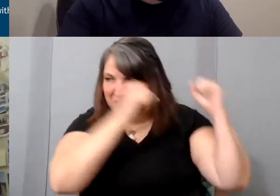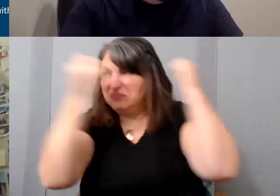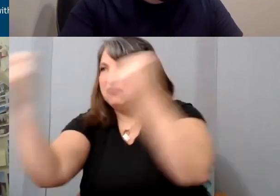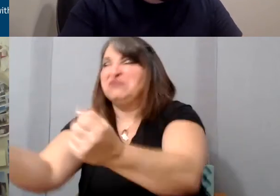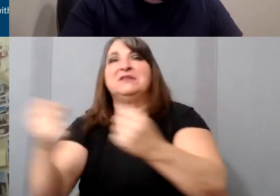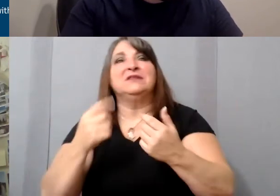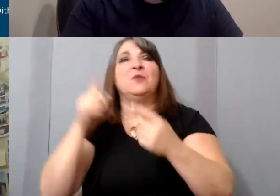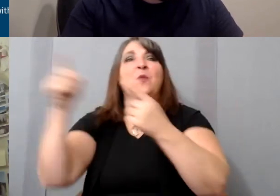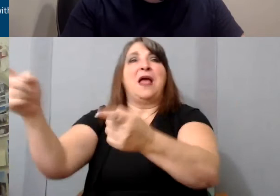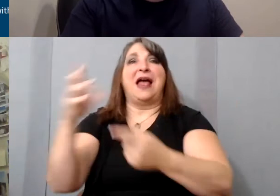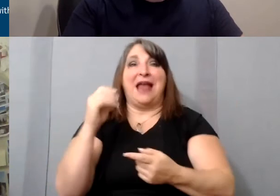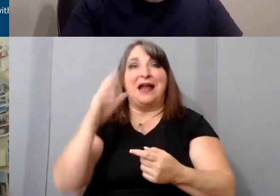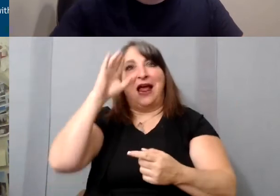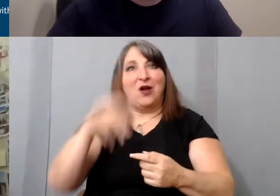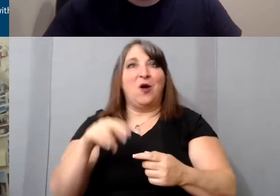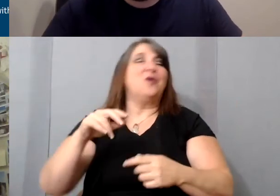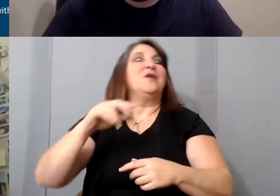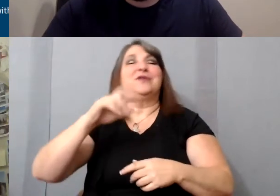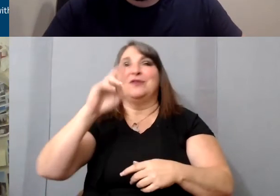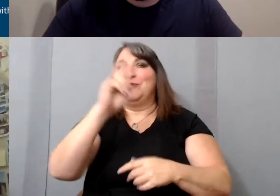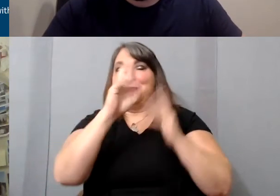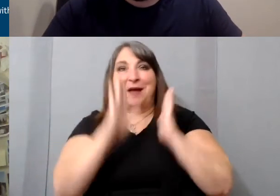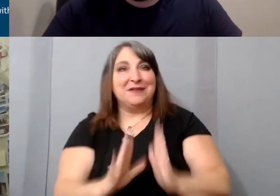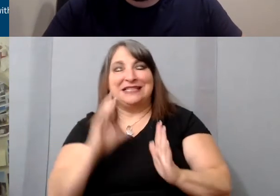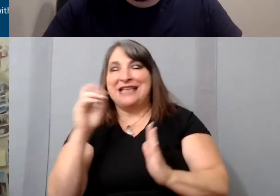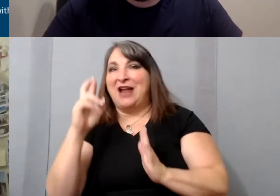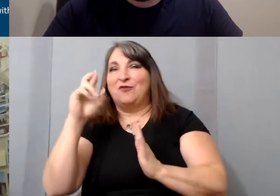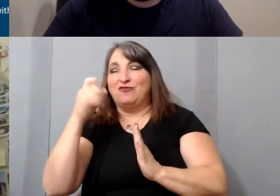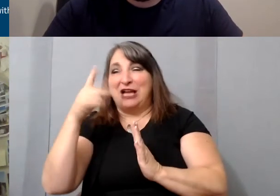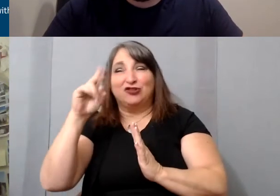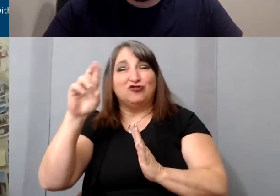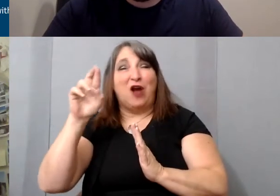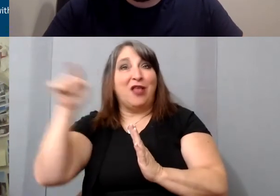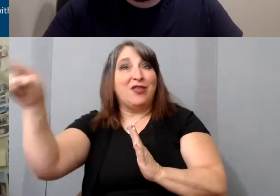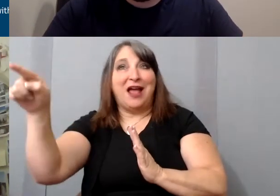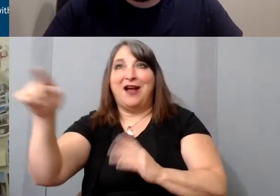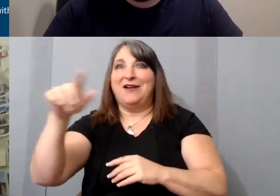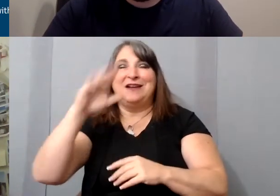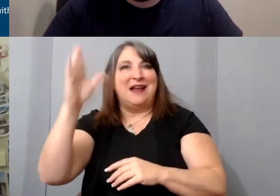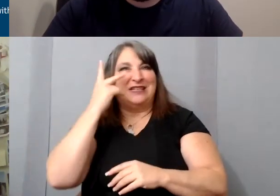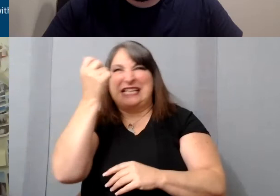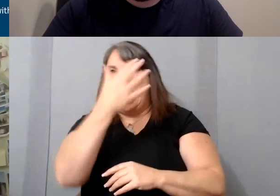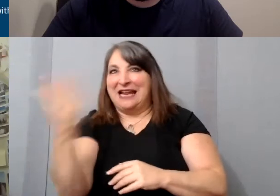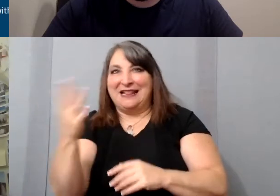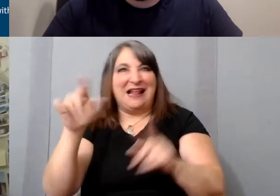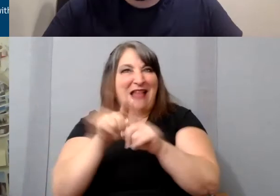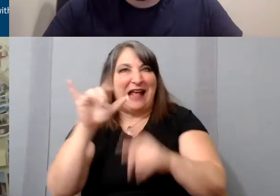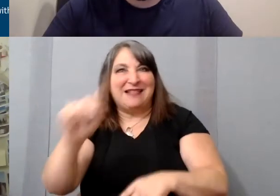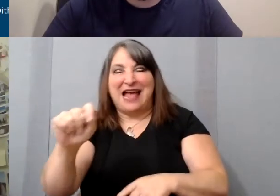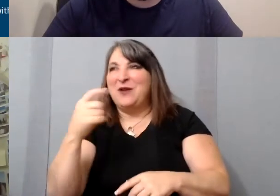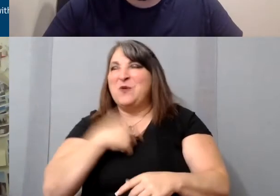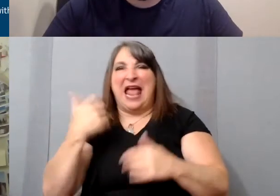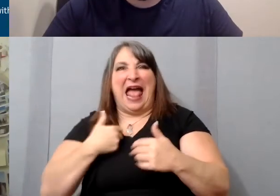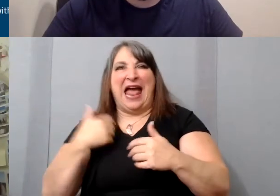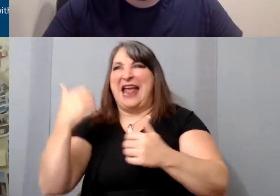and the Republicans up there have never seen anything like it. We had just about every voting center in the county covered at some point during the